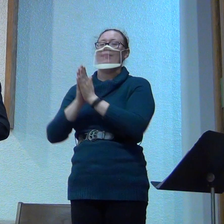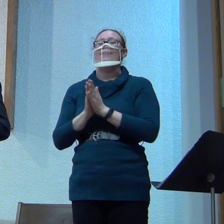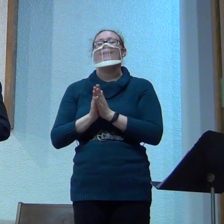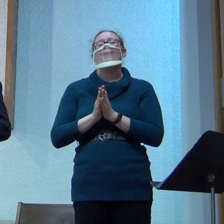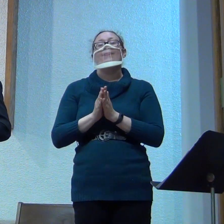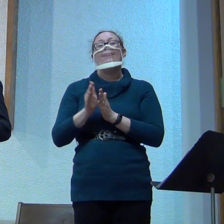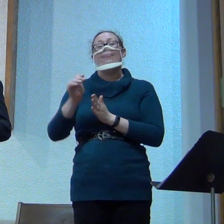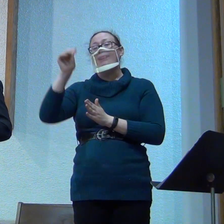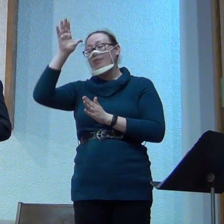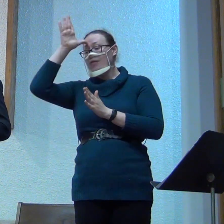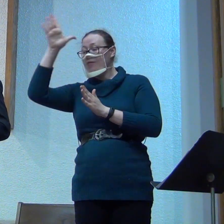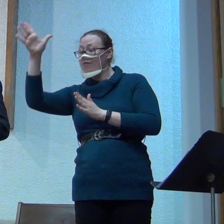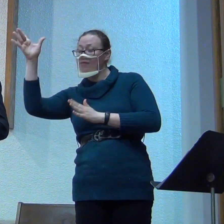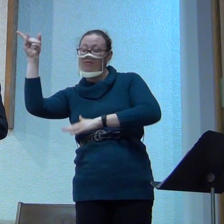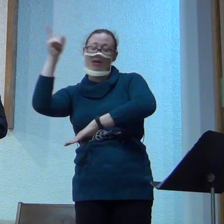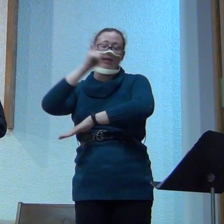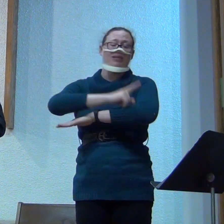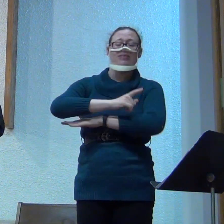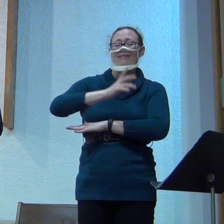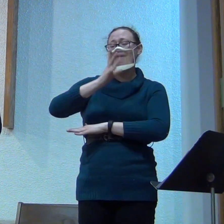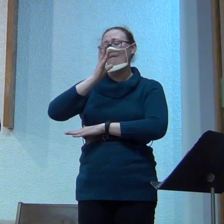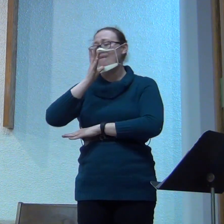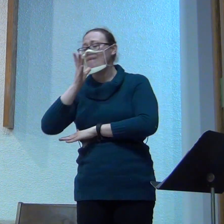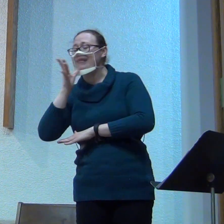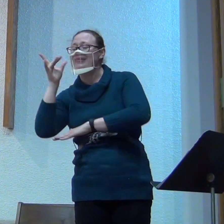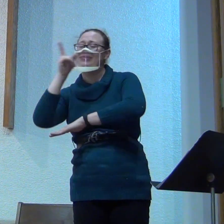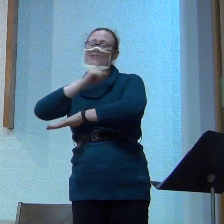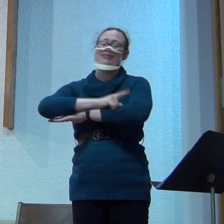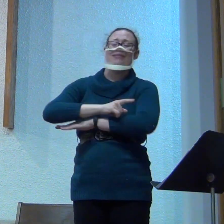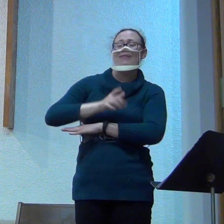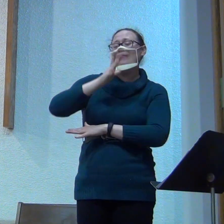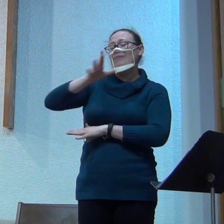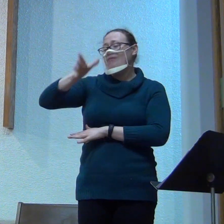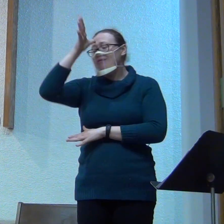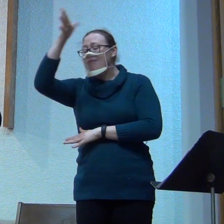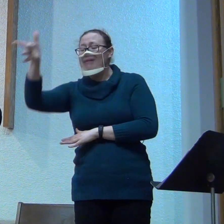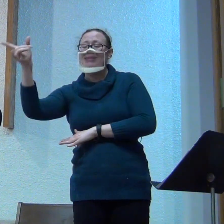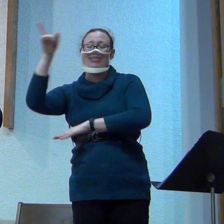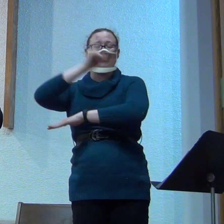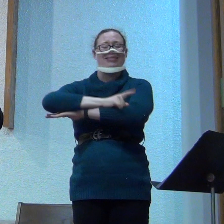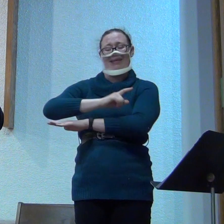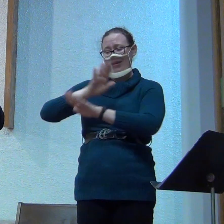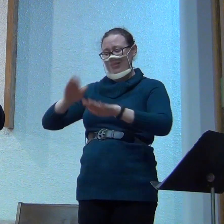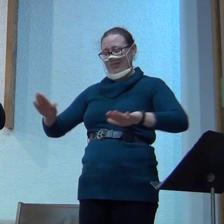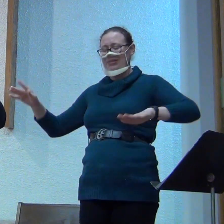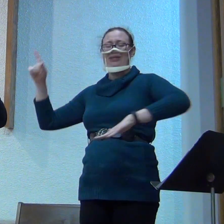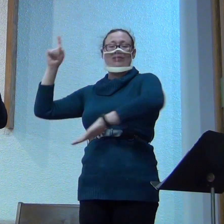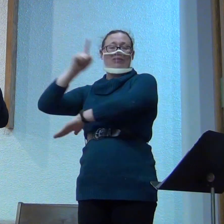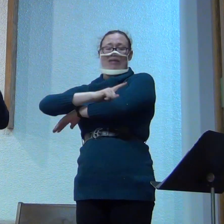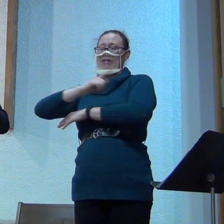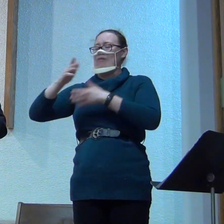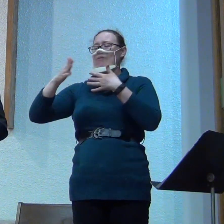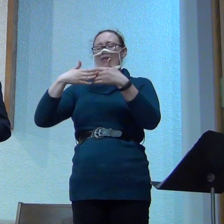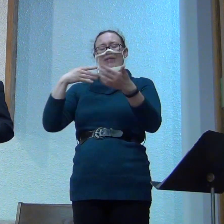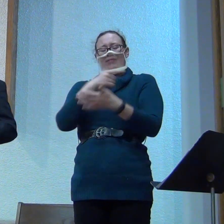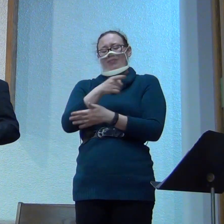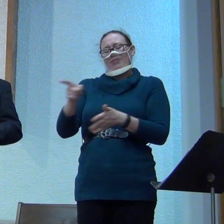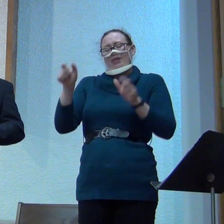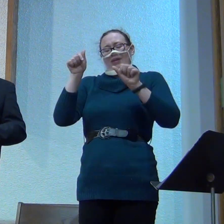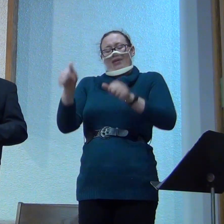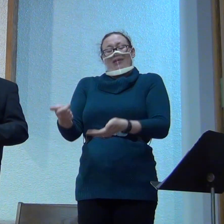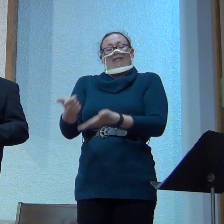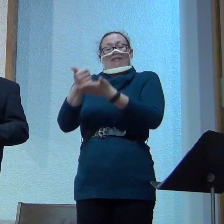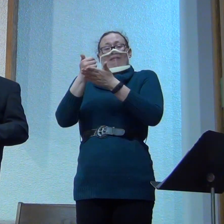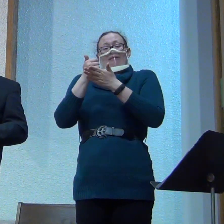May Father's Day and Mother's Day and Grandparents' Day and Children's Day and all of these others serve a greater